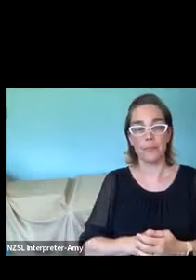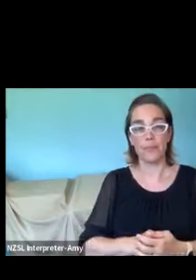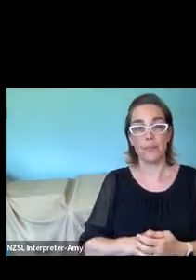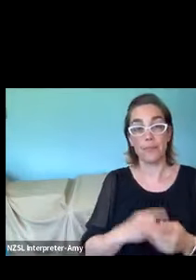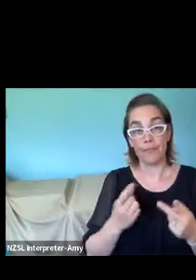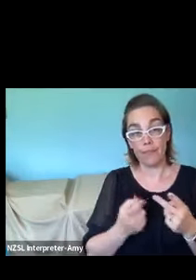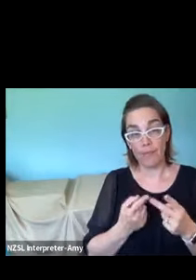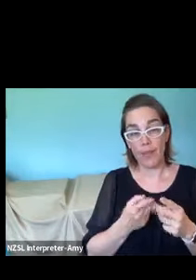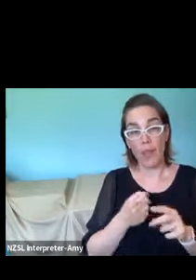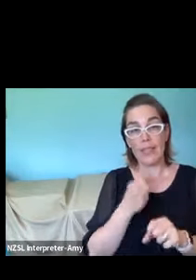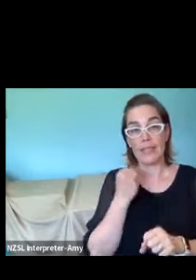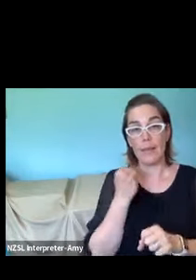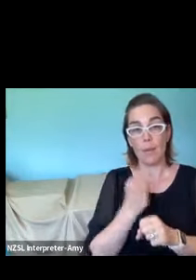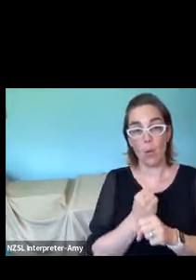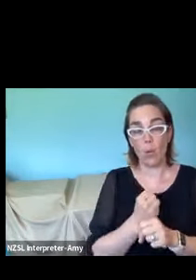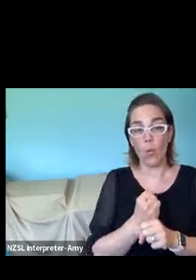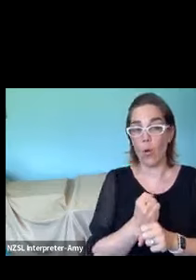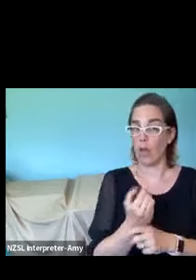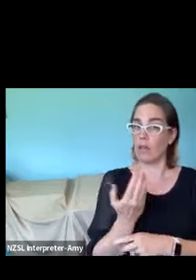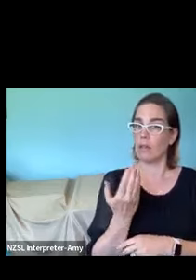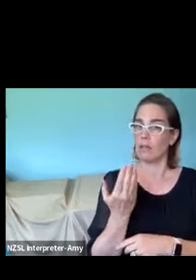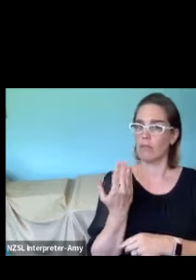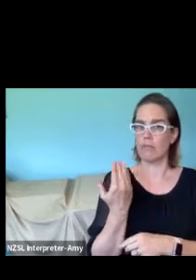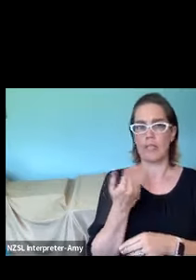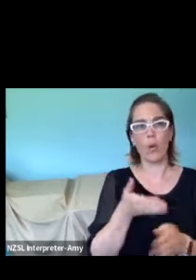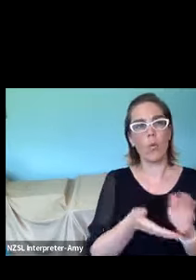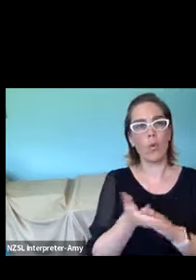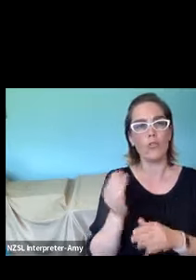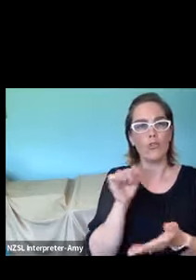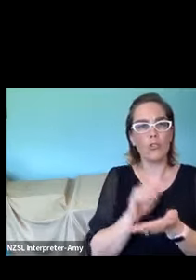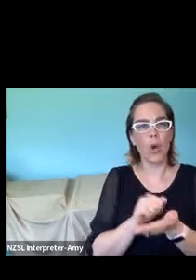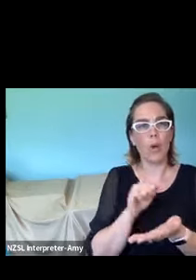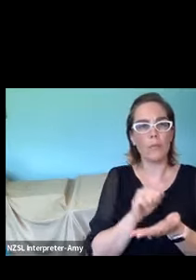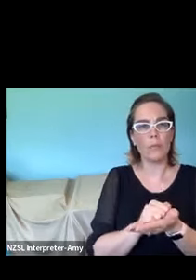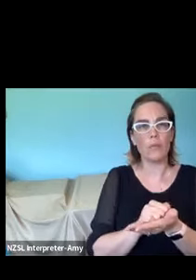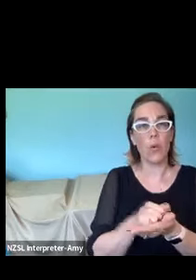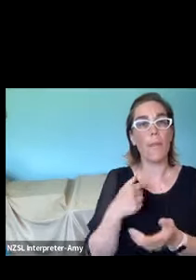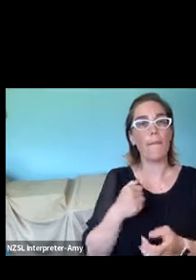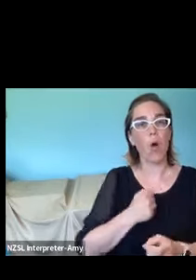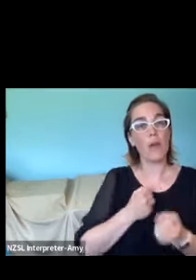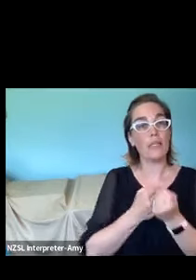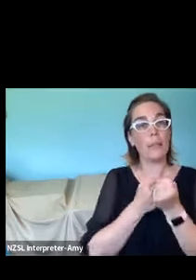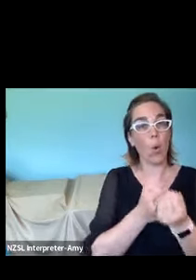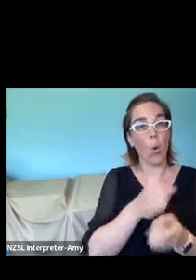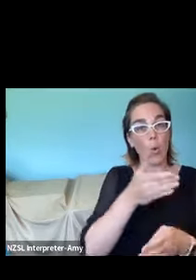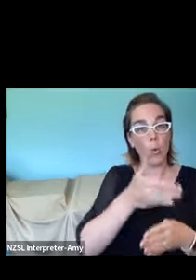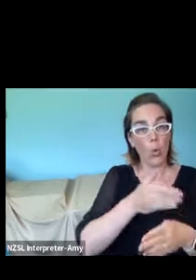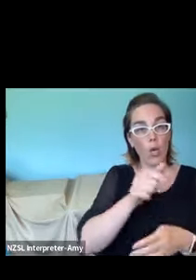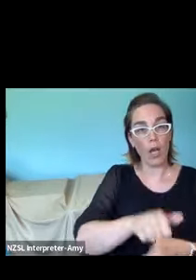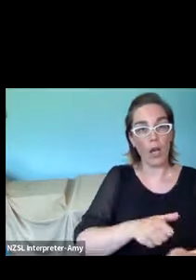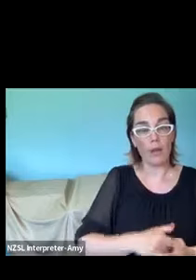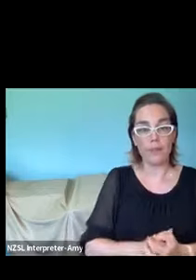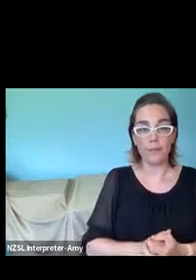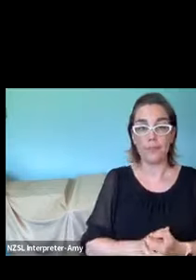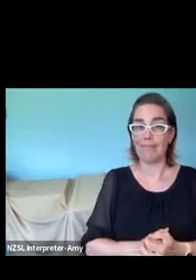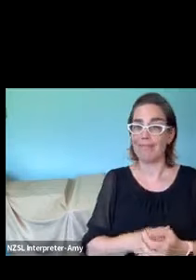is when I just went to the shops with my support worker. There wasn't